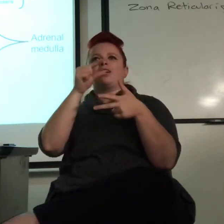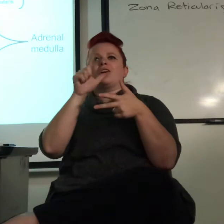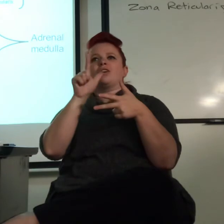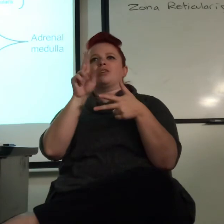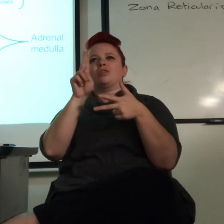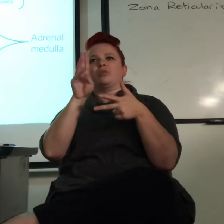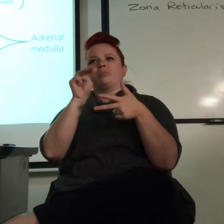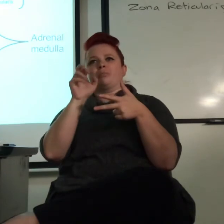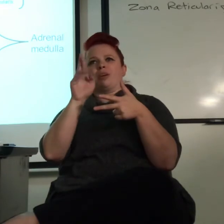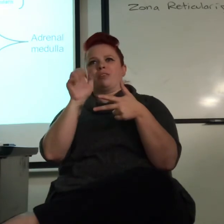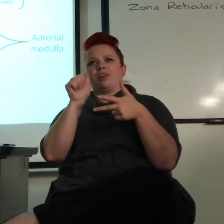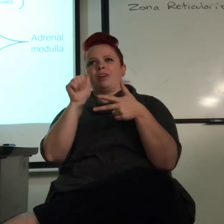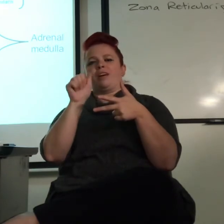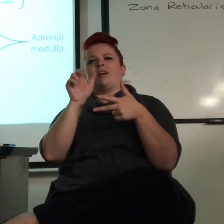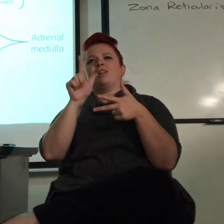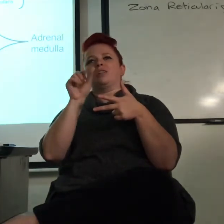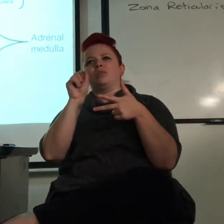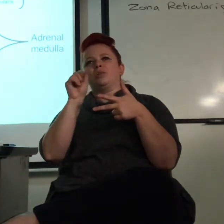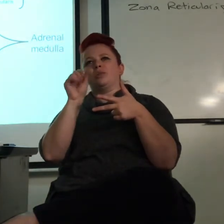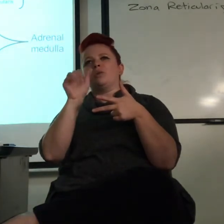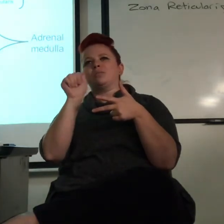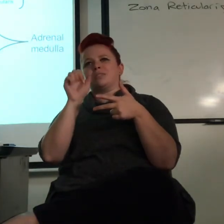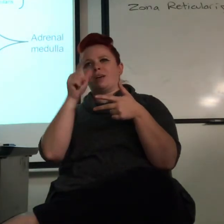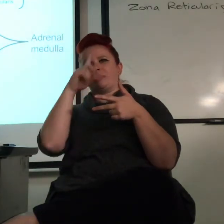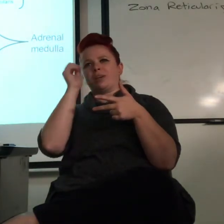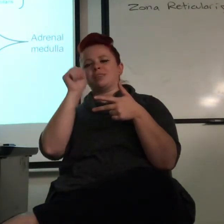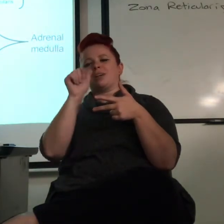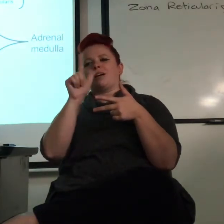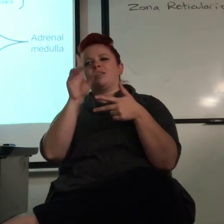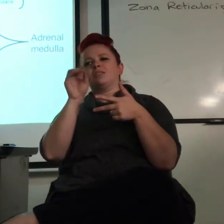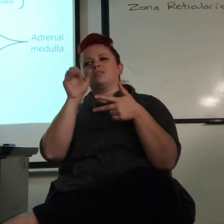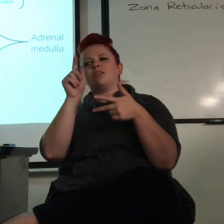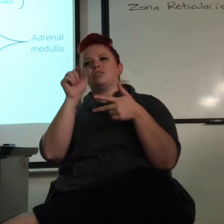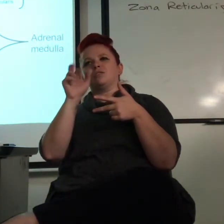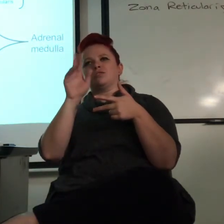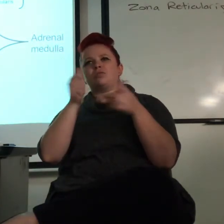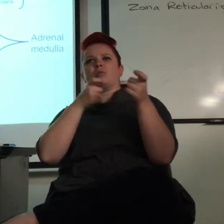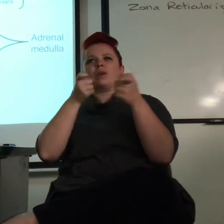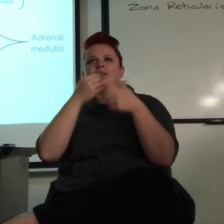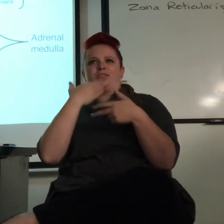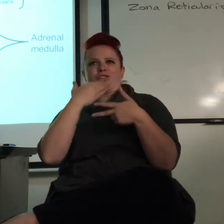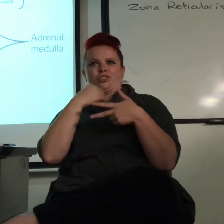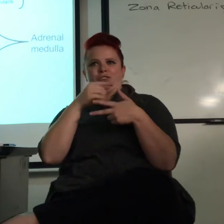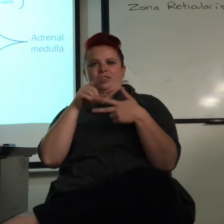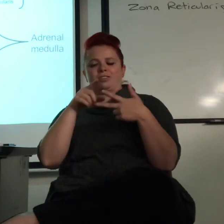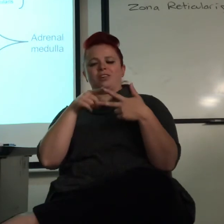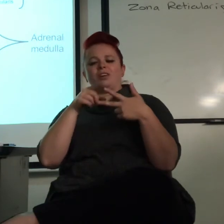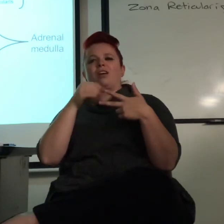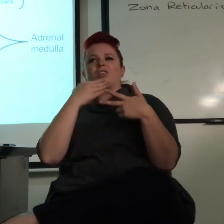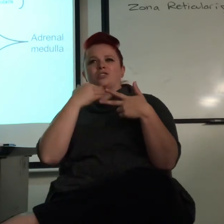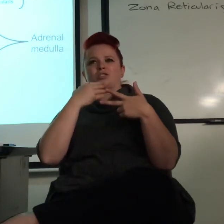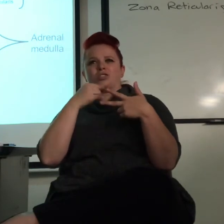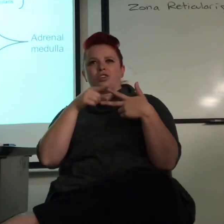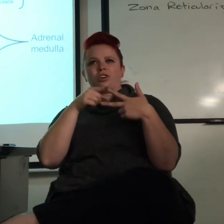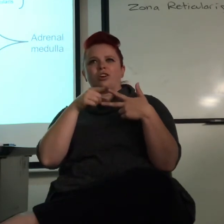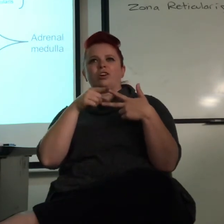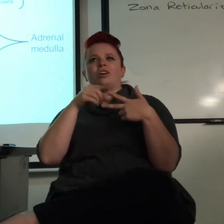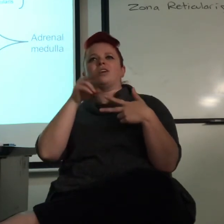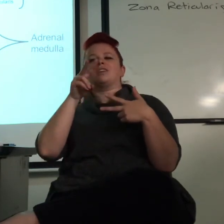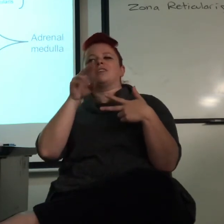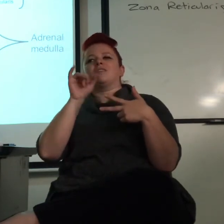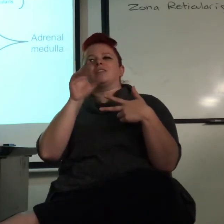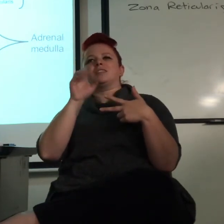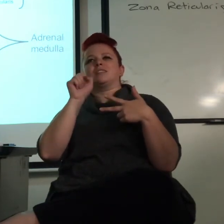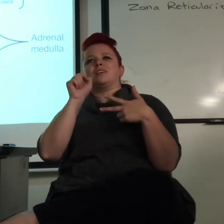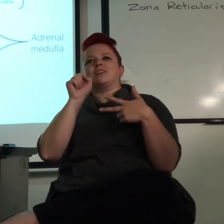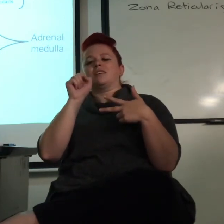Glomerulosa, because aldosterone regulates sodium. Sugar, fasciculata, because cortisol regulates